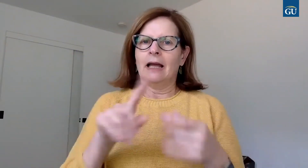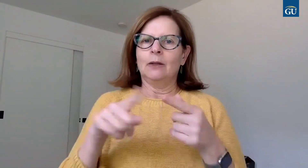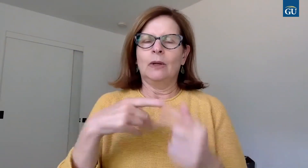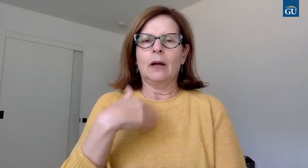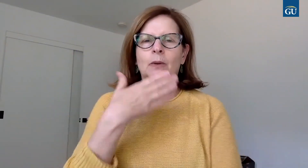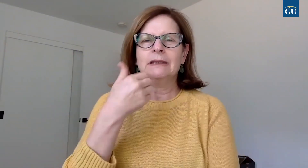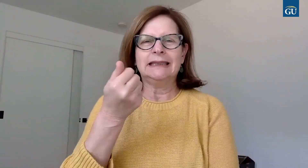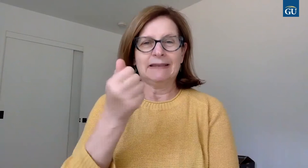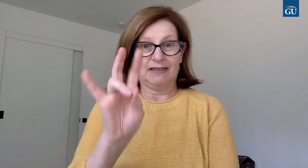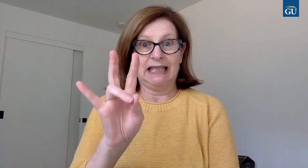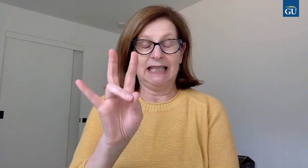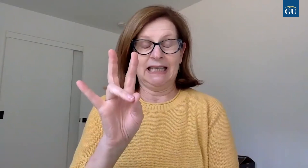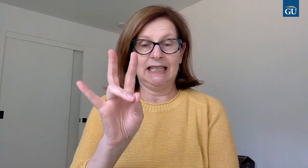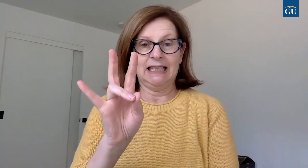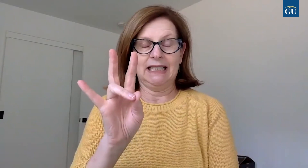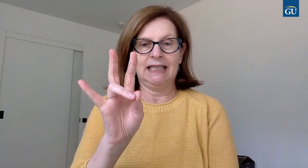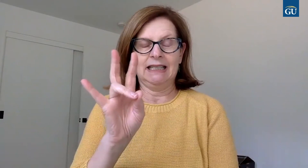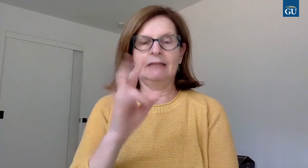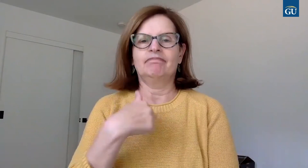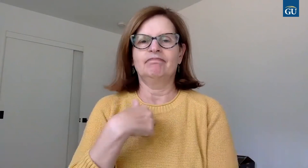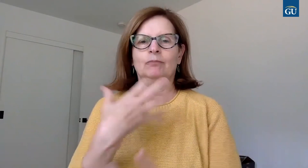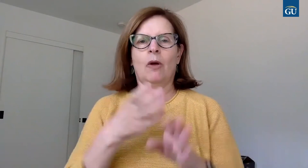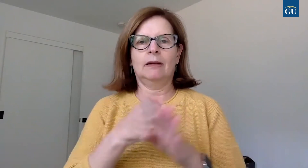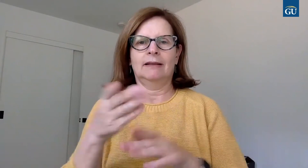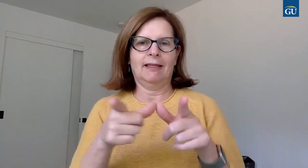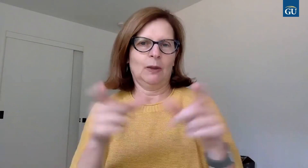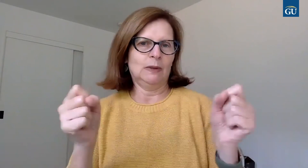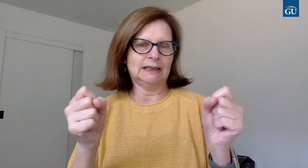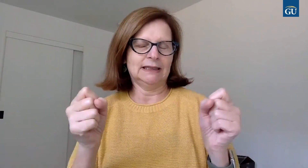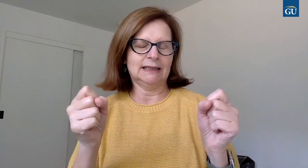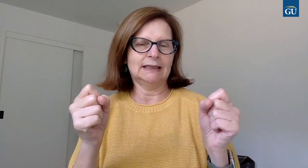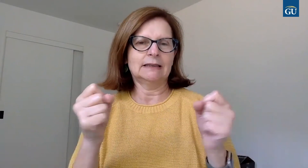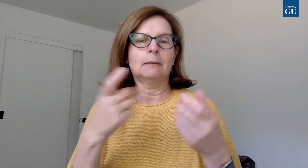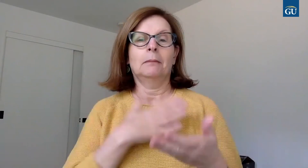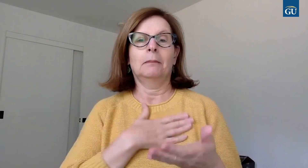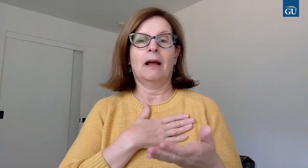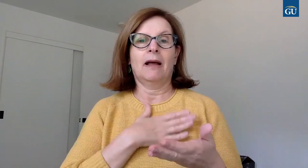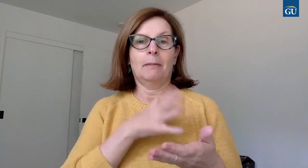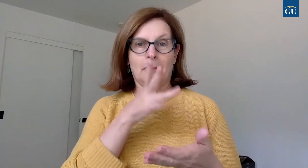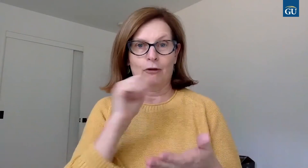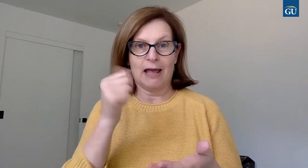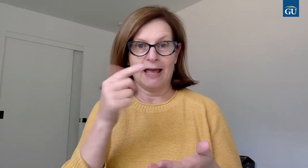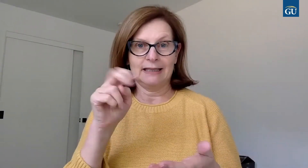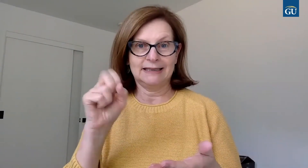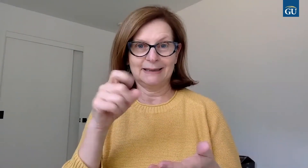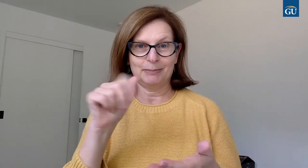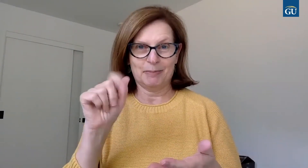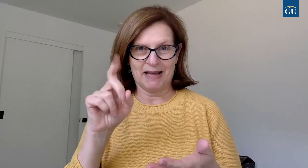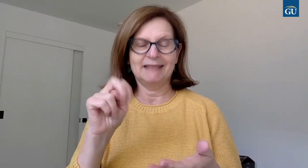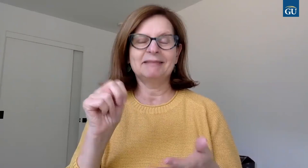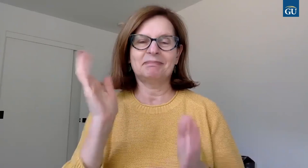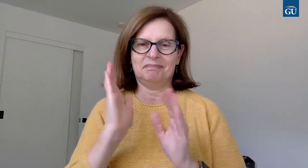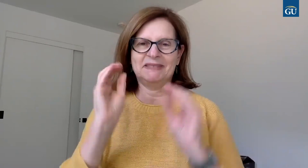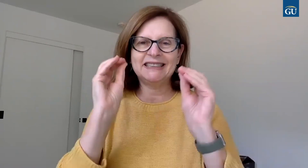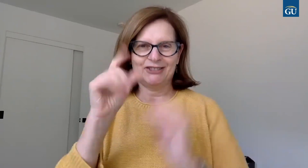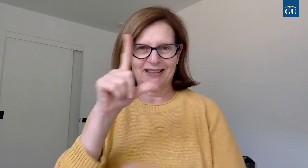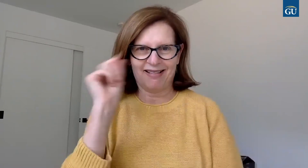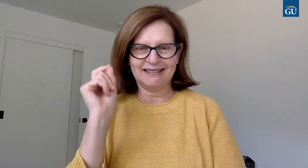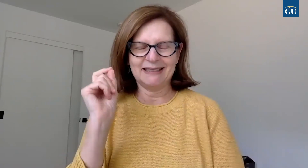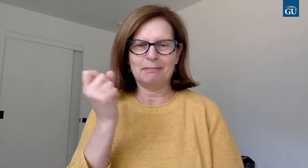I decided when I was 17 that I wanted to pursue linguistics. My mother, Agnes Padden, taught at